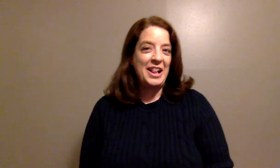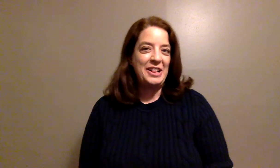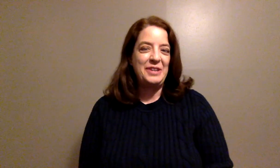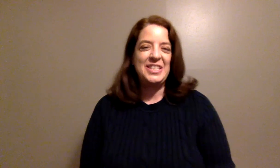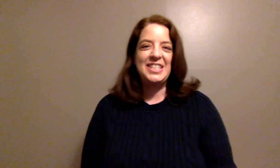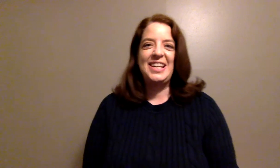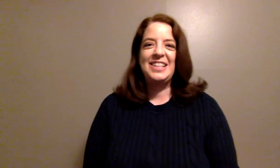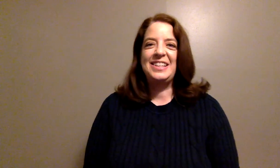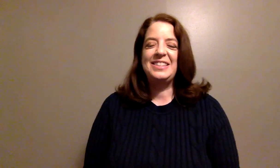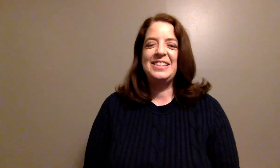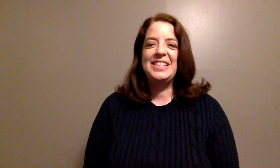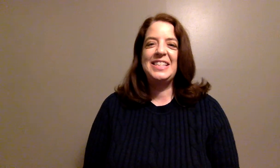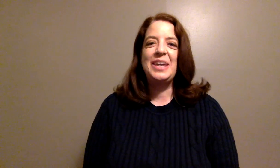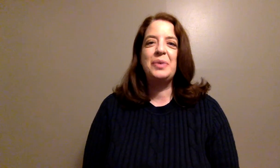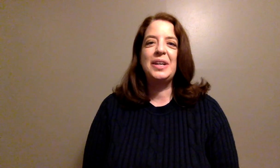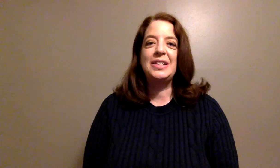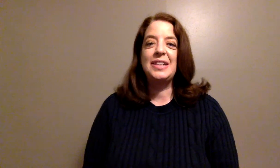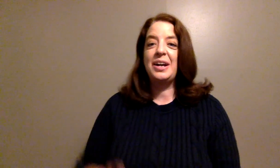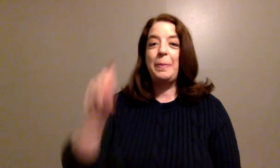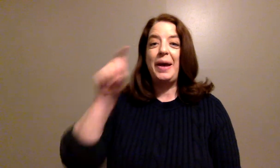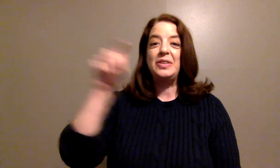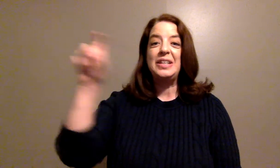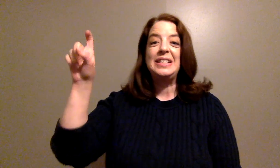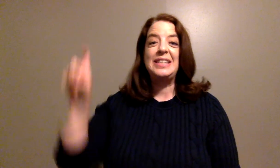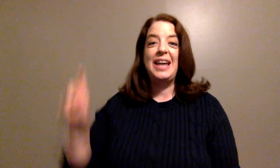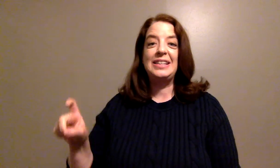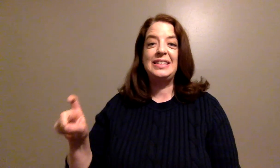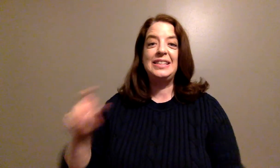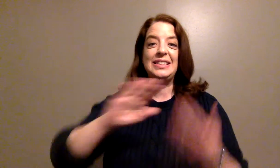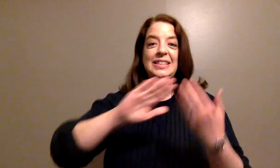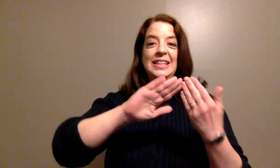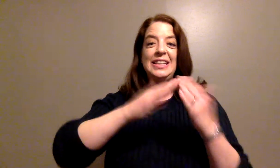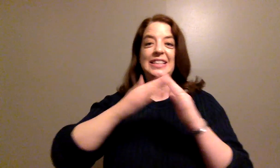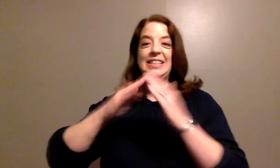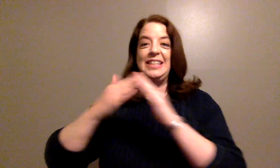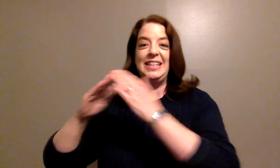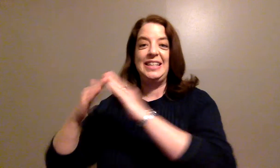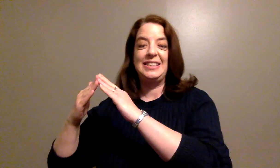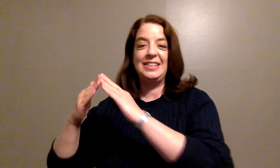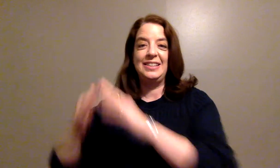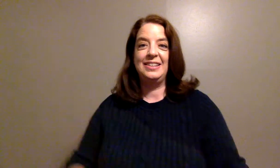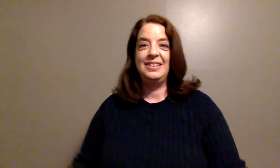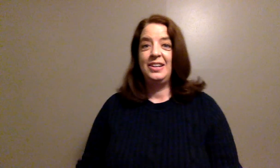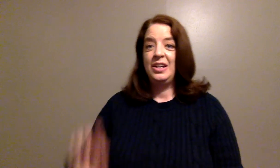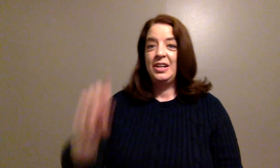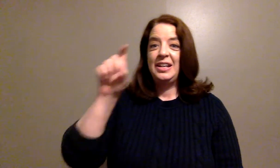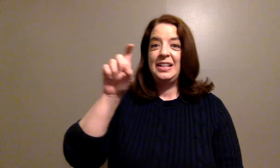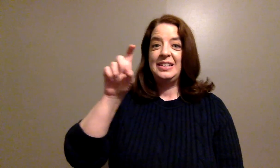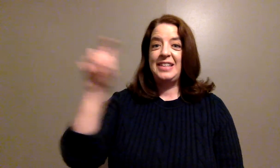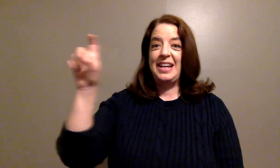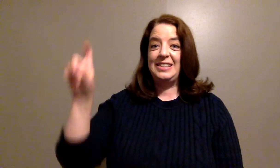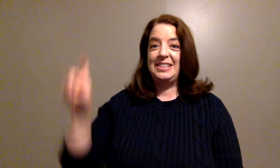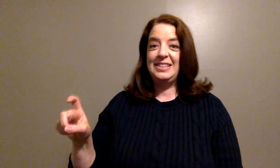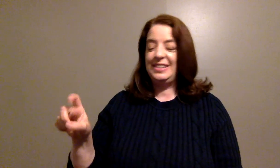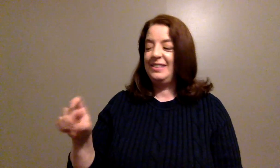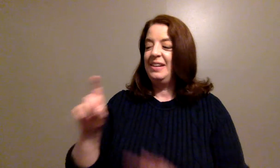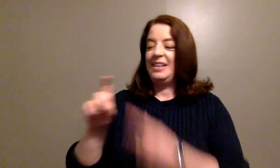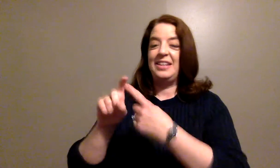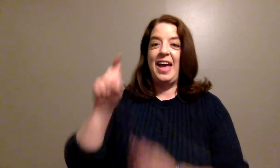Hello to today's lesson. Today we're going to talk about Texas cities. Texas, it's an